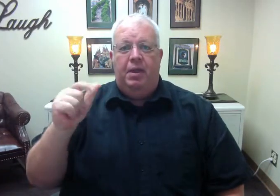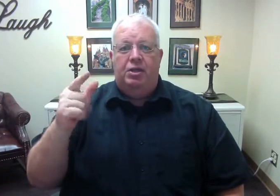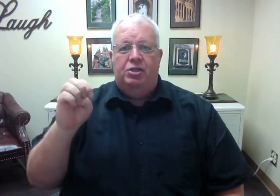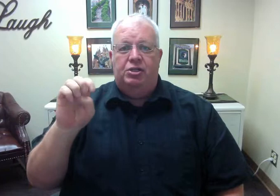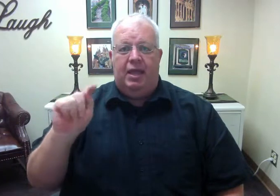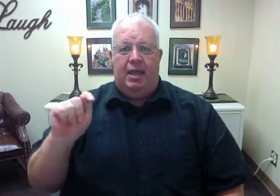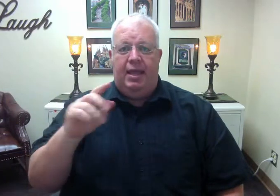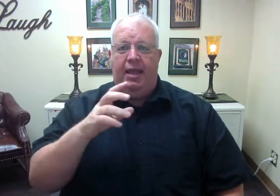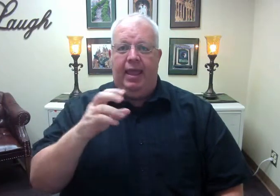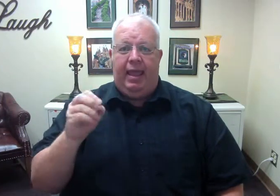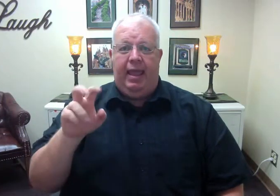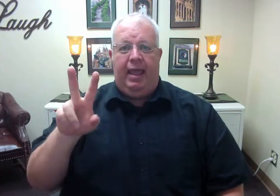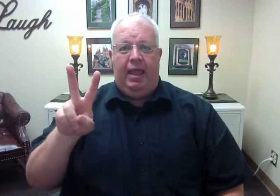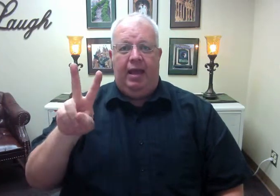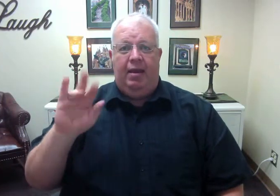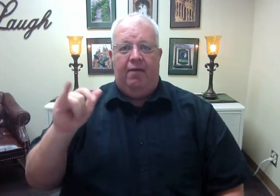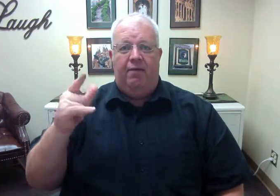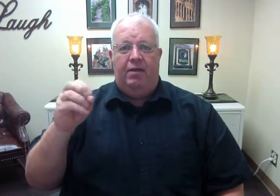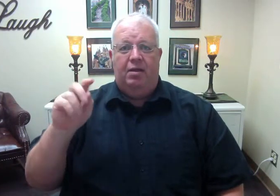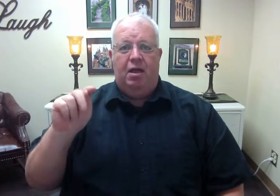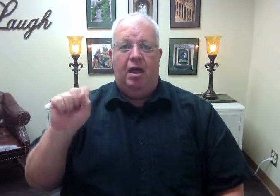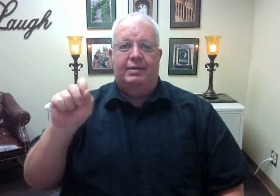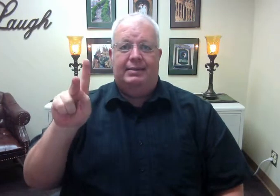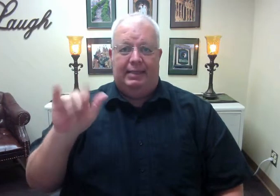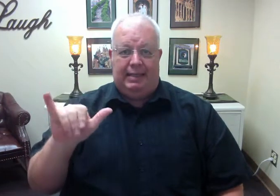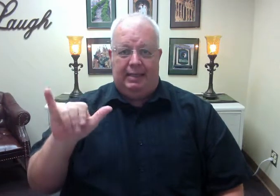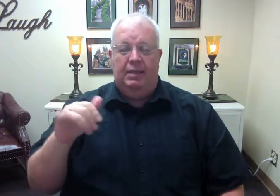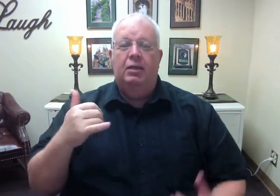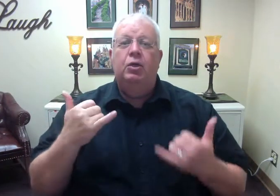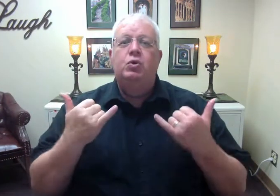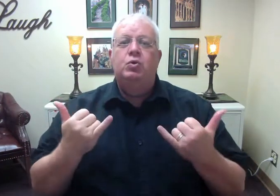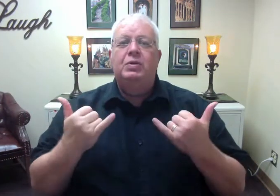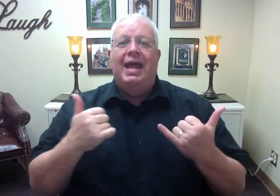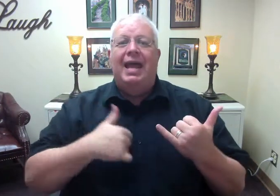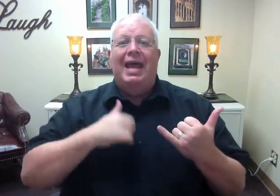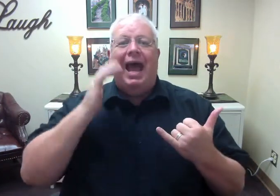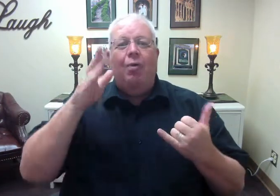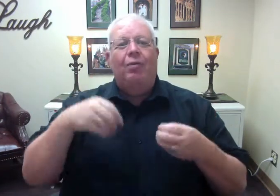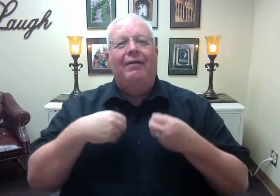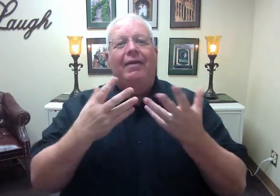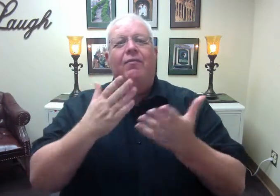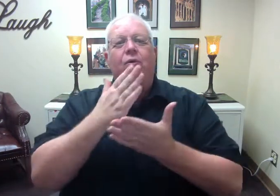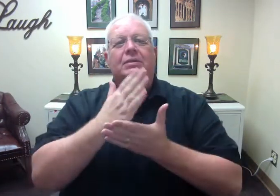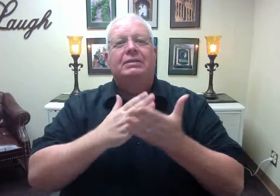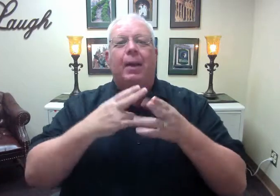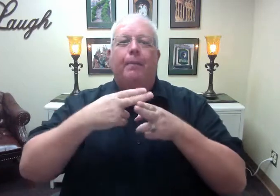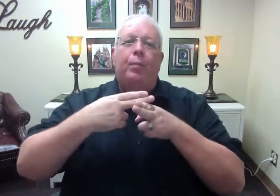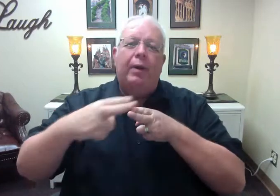Today, I will give you some brief background information about these two